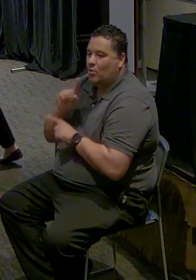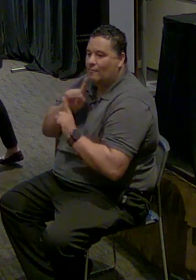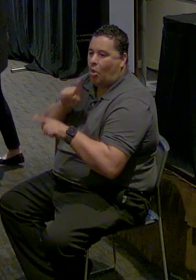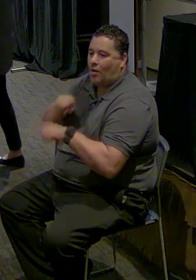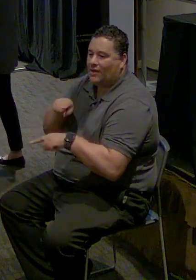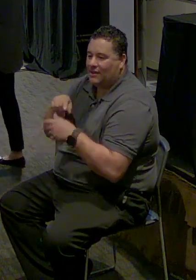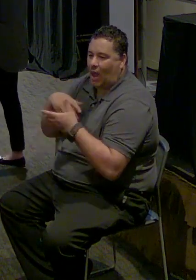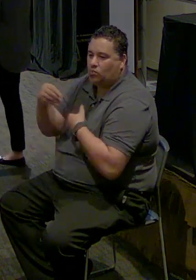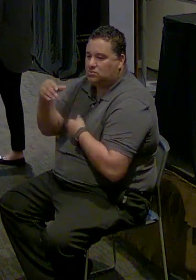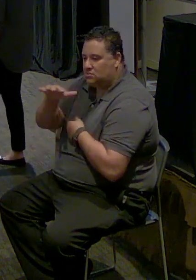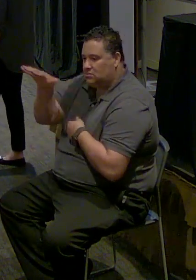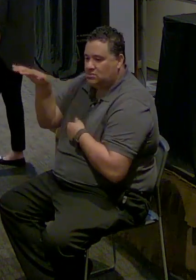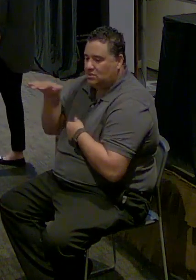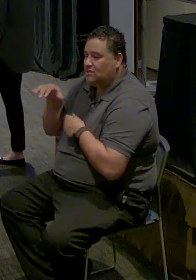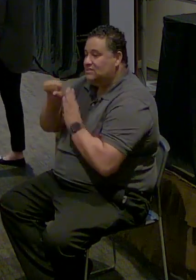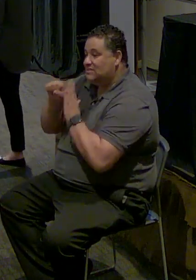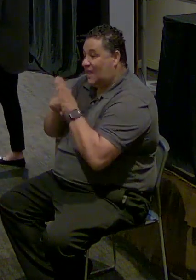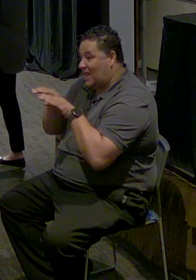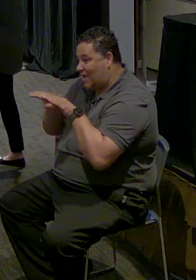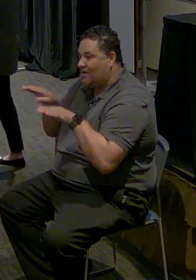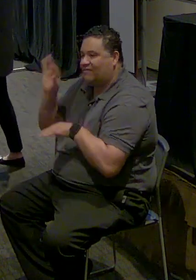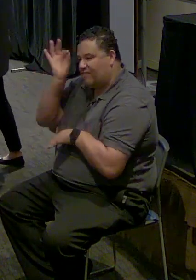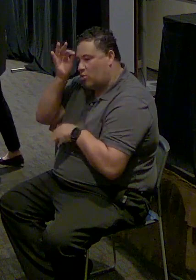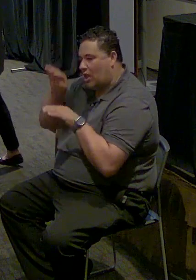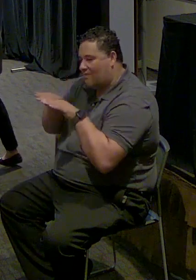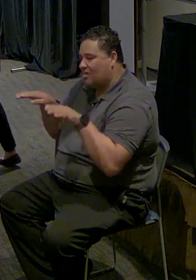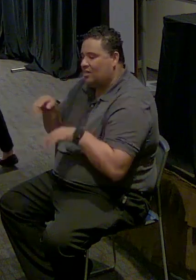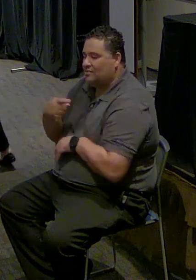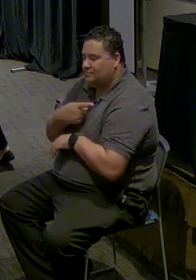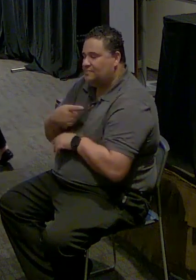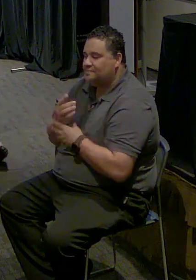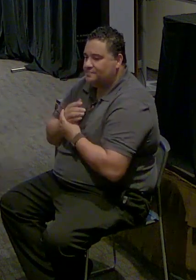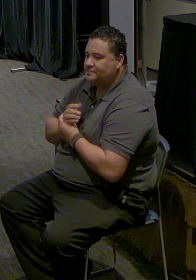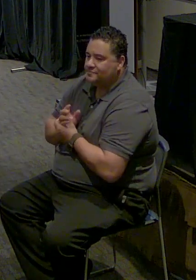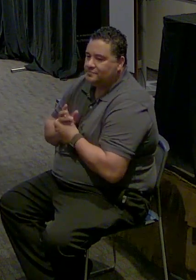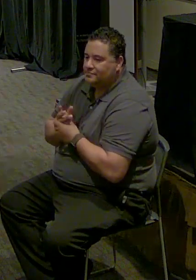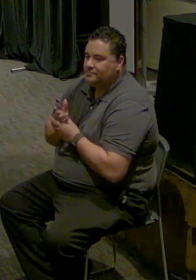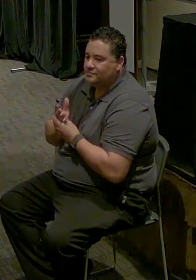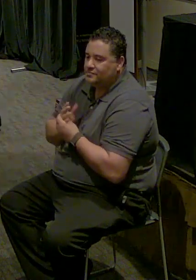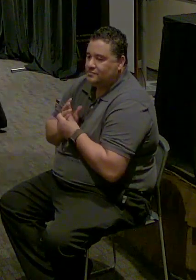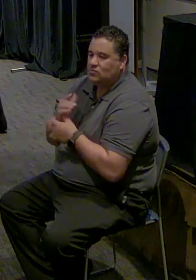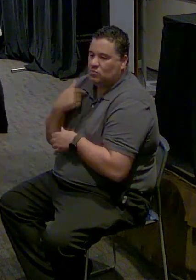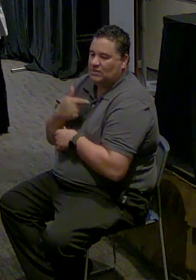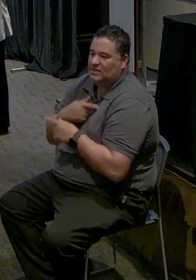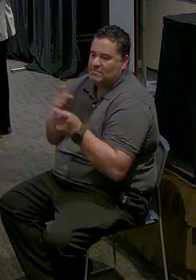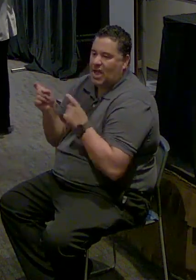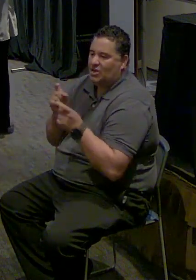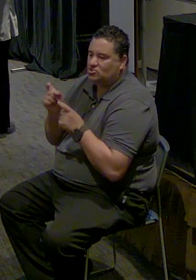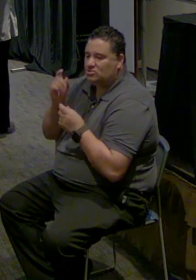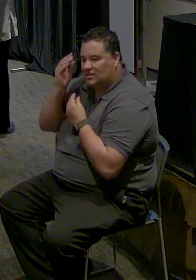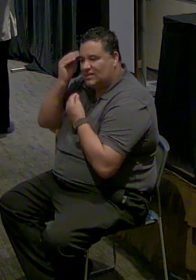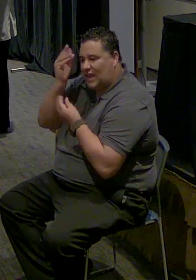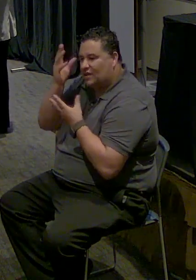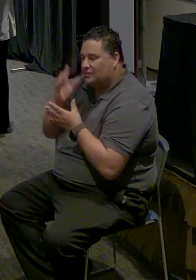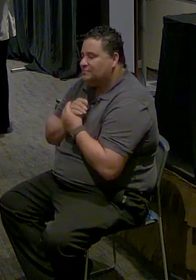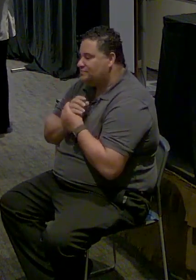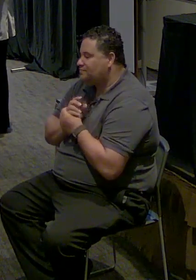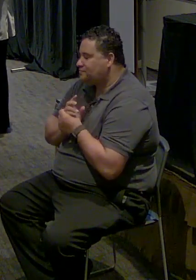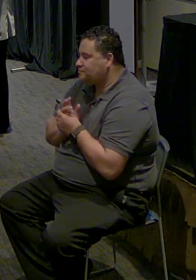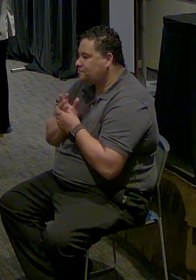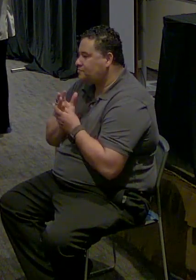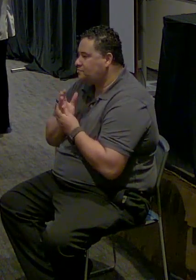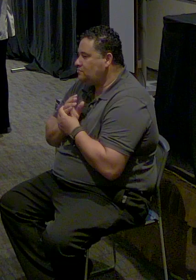that out both at the state level and at the federal level. So we manage that data.